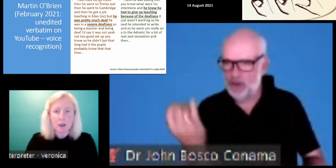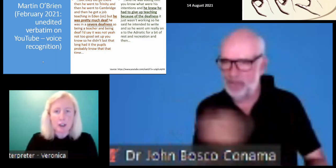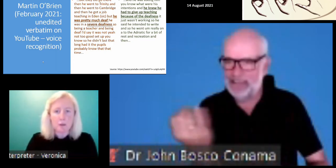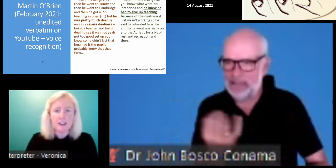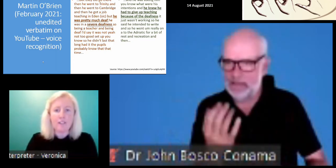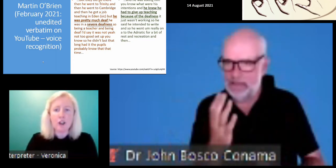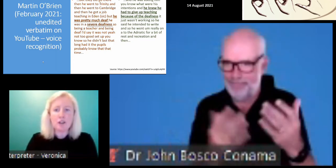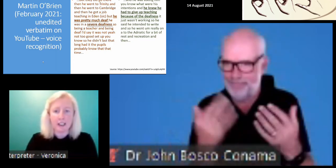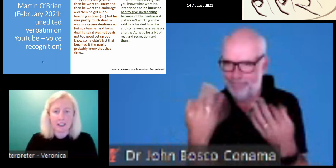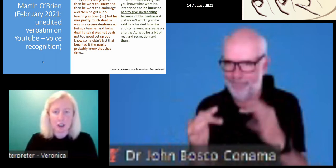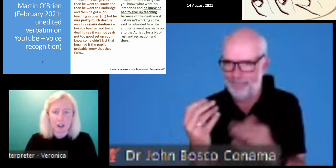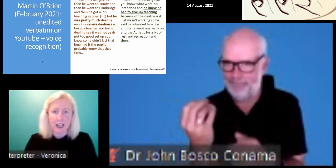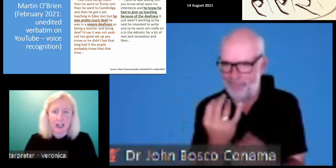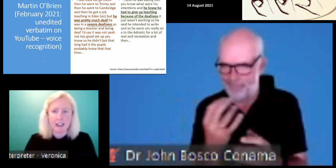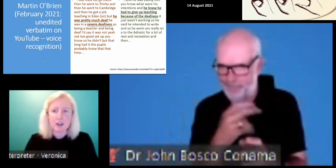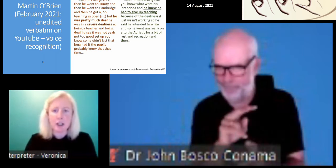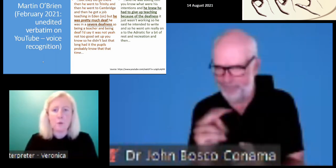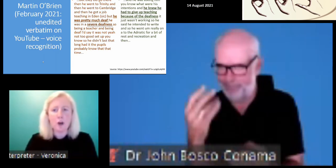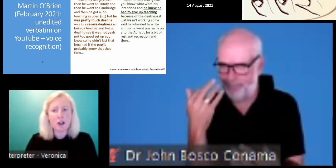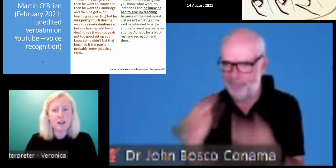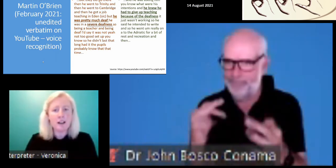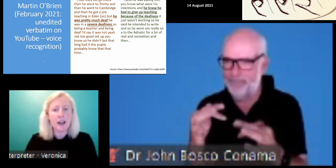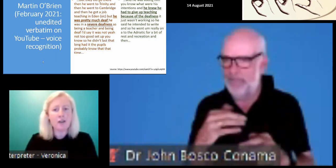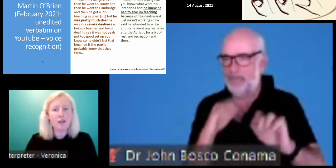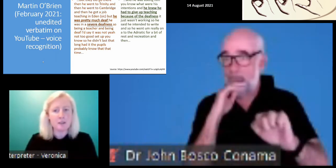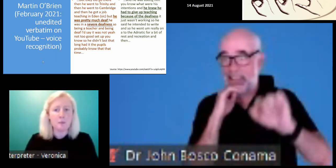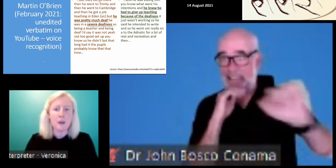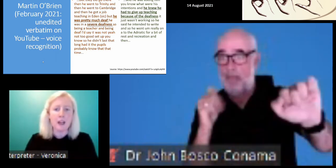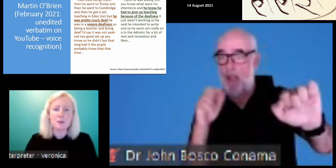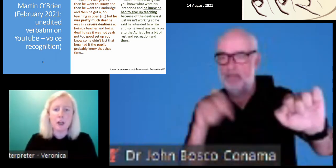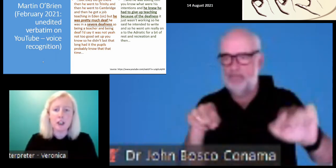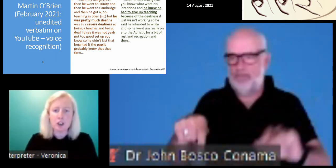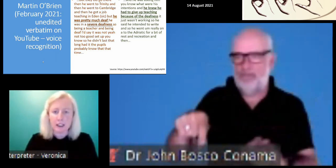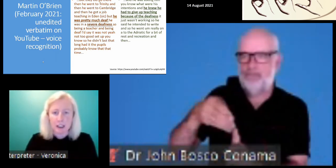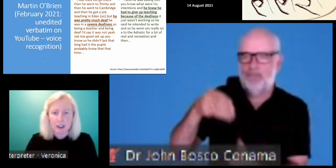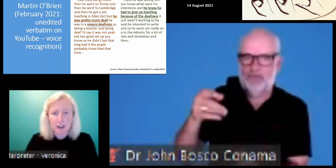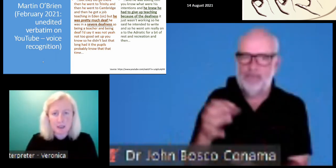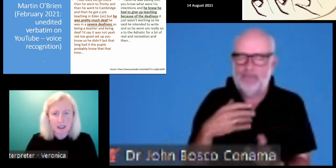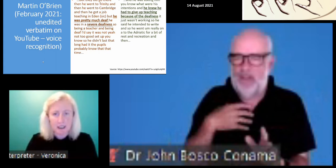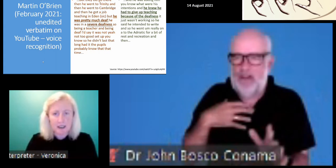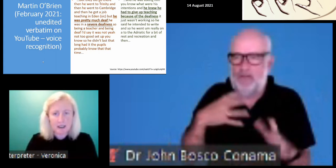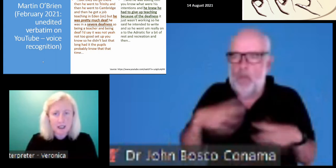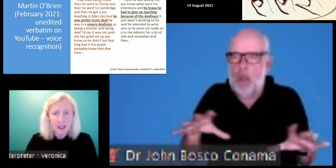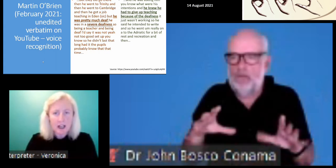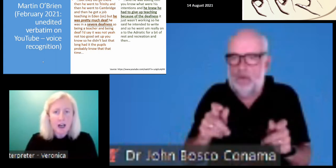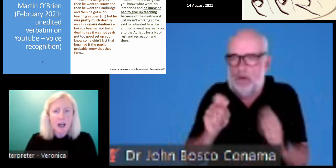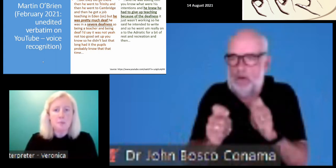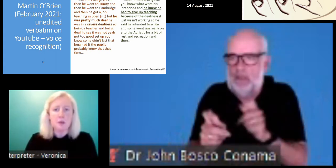there was voice recognition and there were errors when I was watching the subtitles.